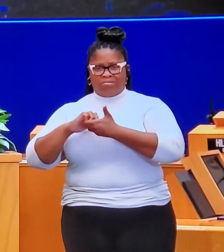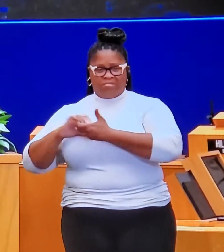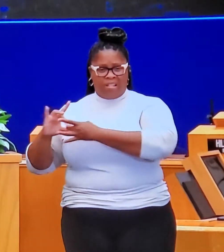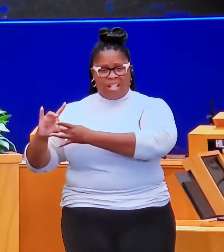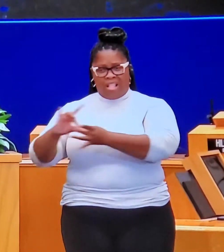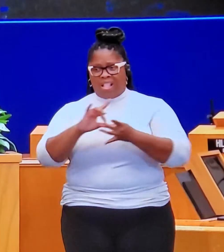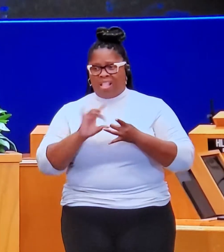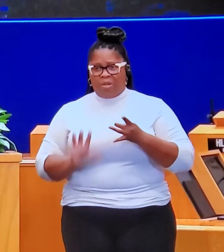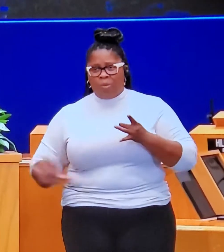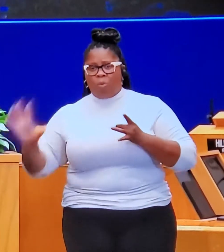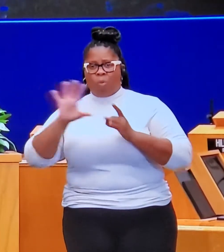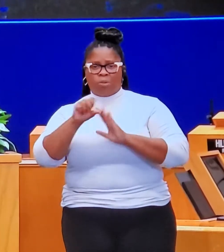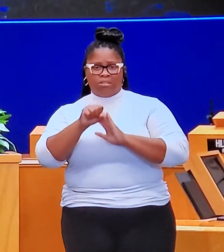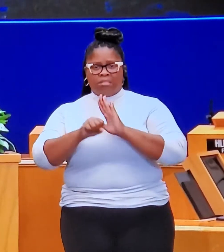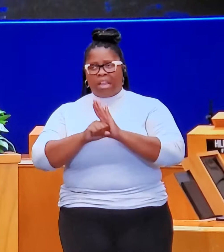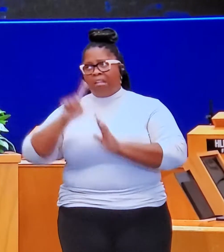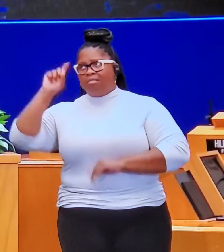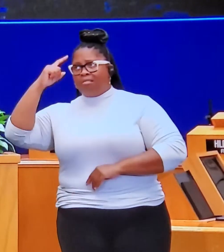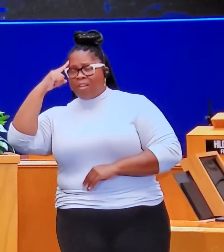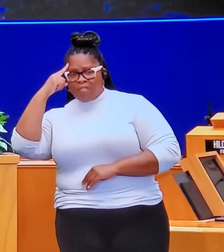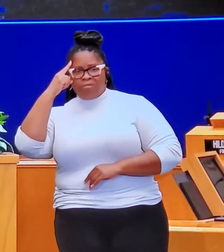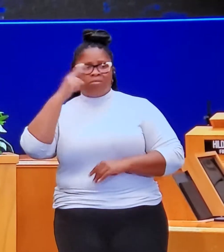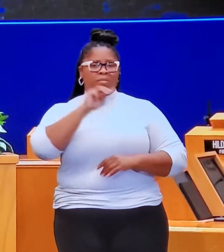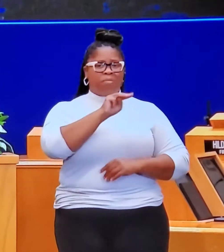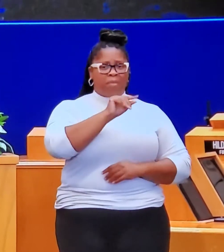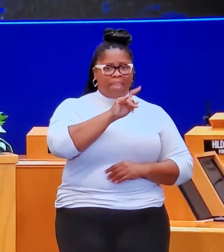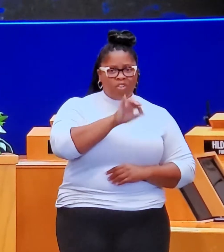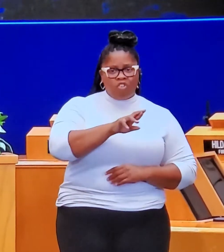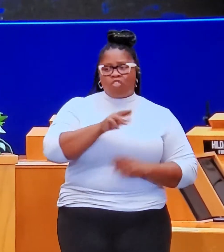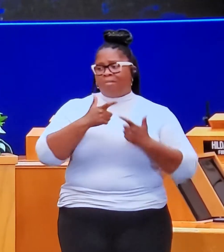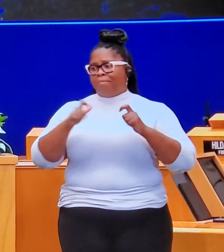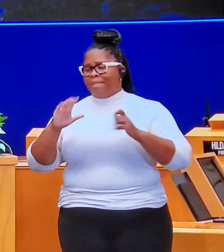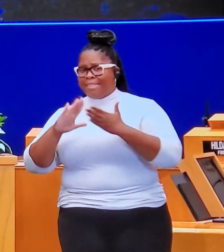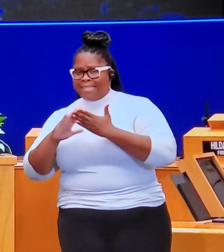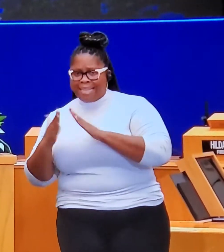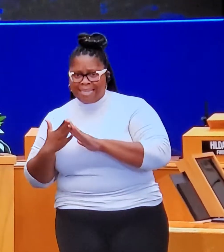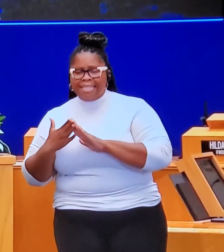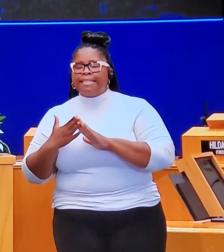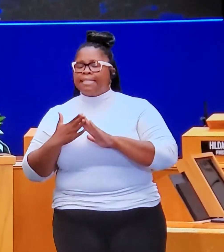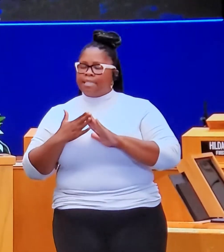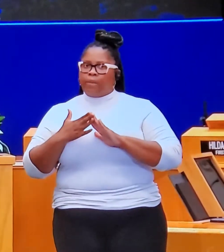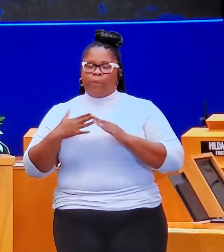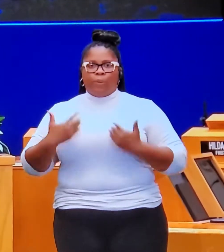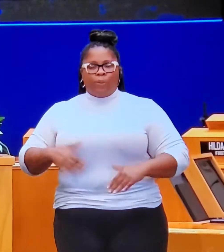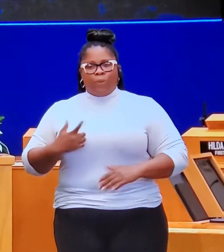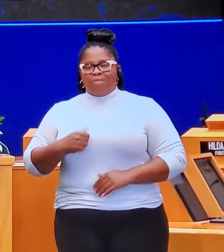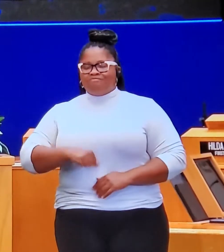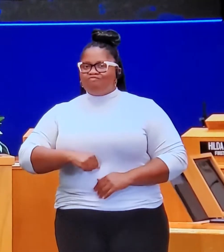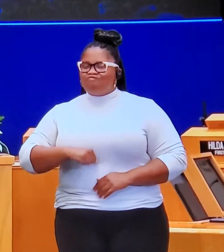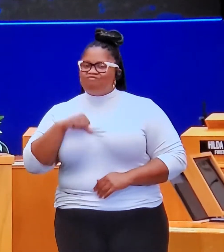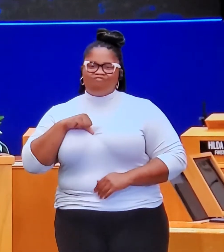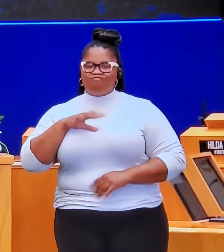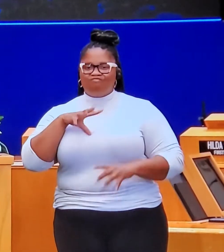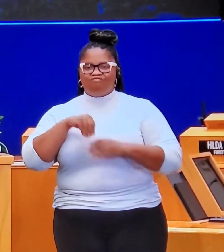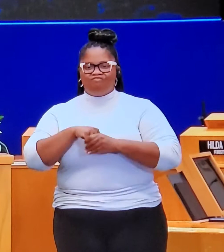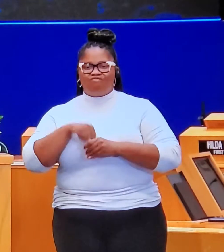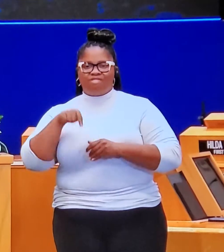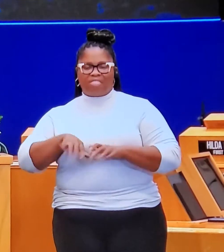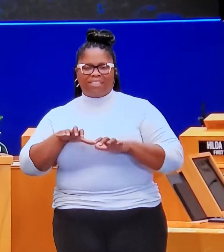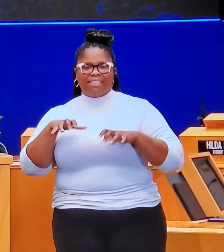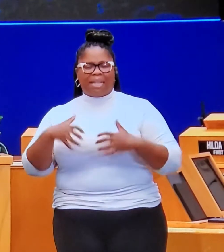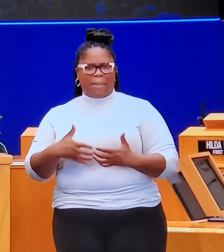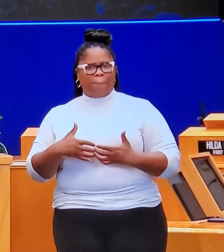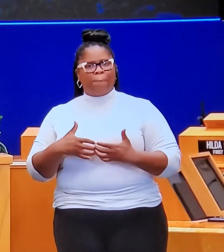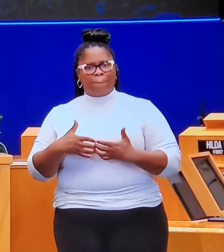state with our large cities, and I couldn't be more proud to be part of this team that